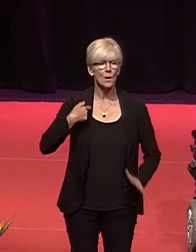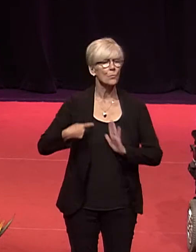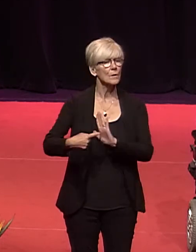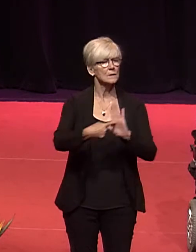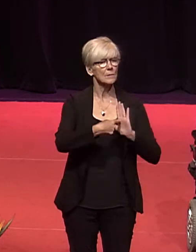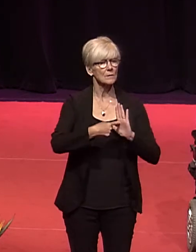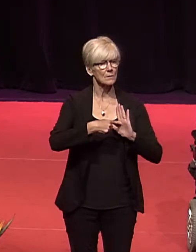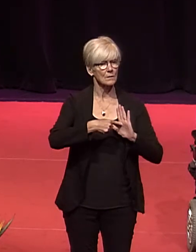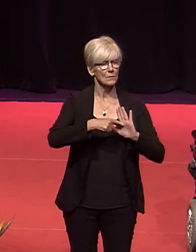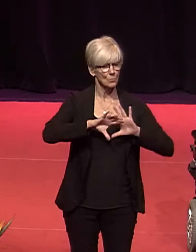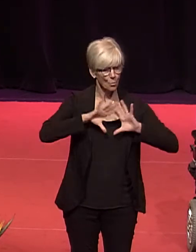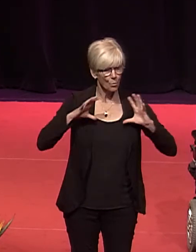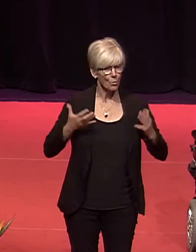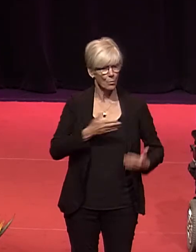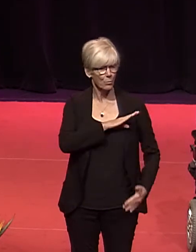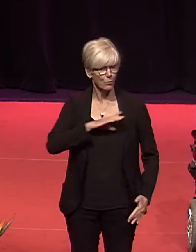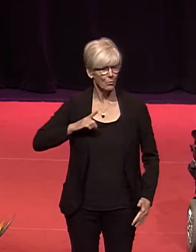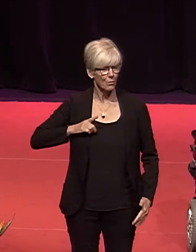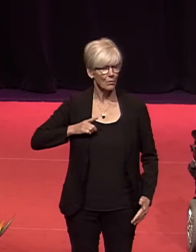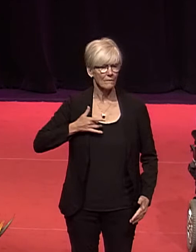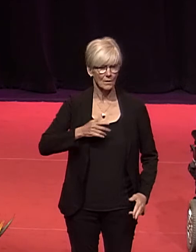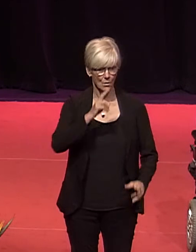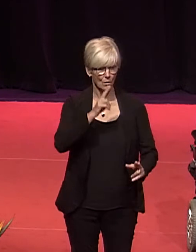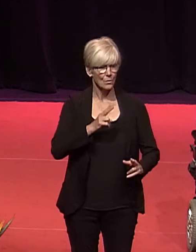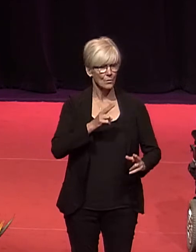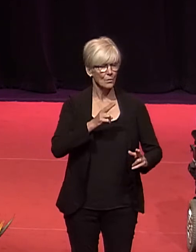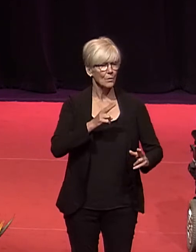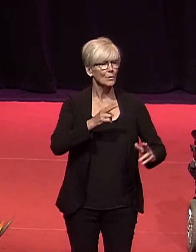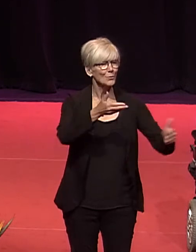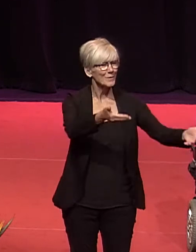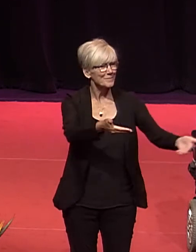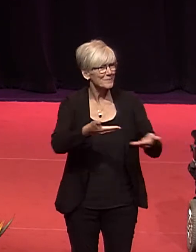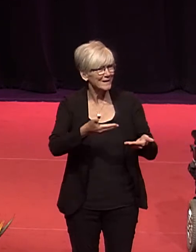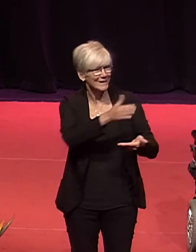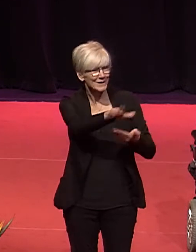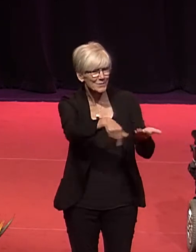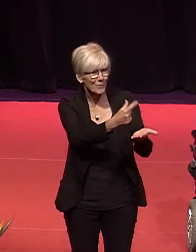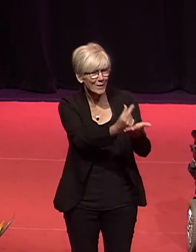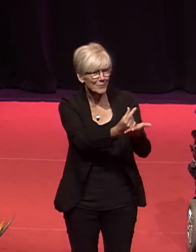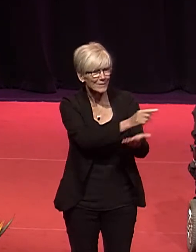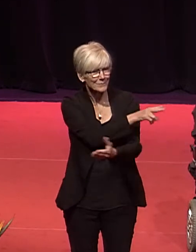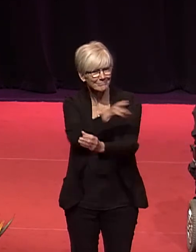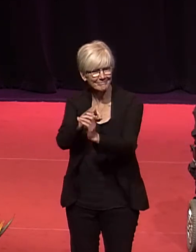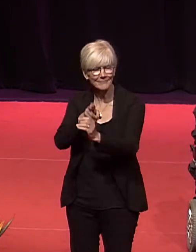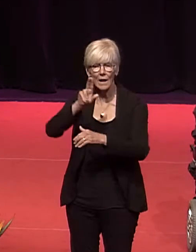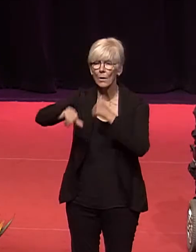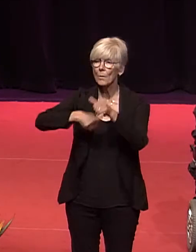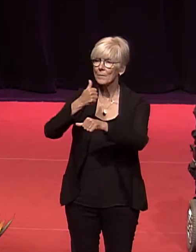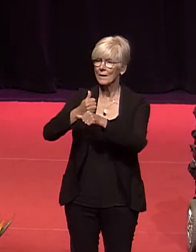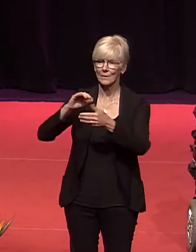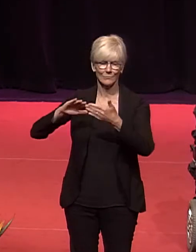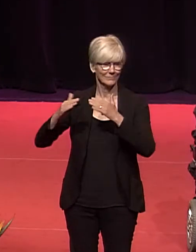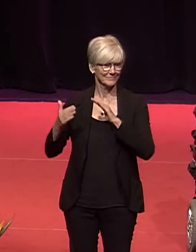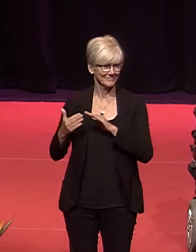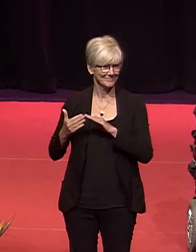of the entire board, I have the honor of admitting today's graduates to Mohawk College's alumni